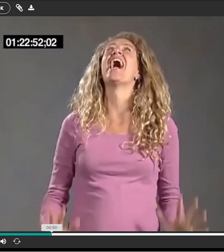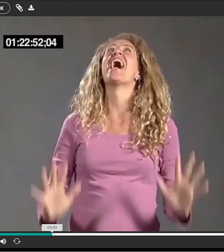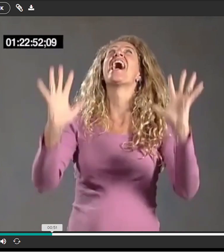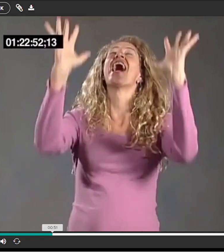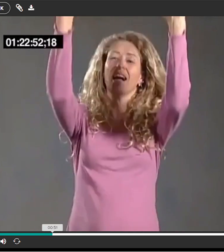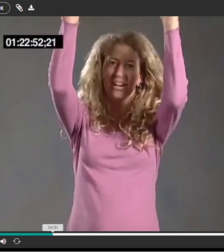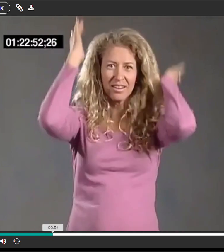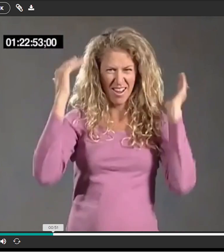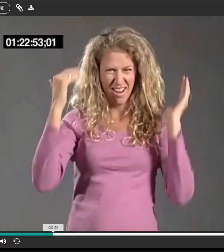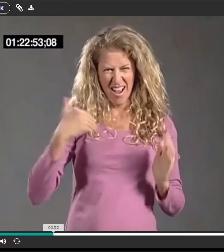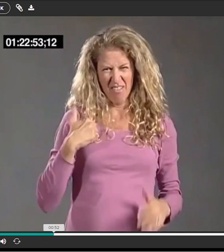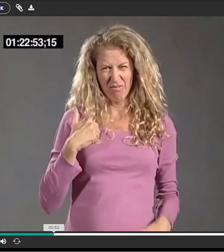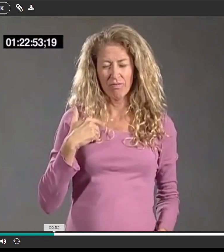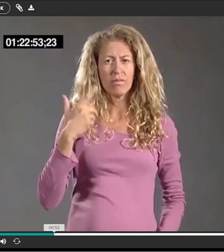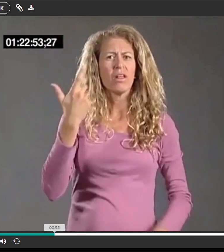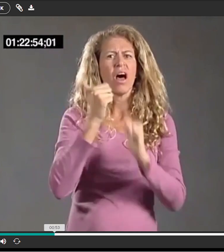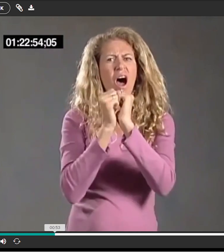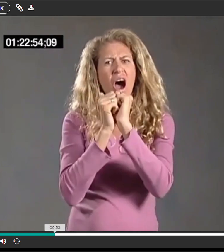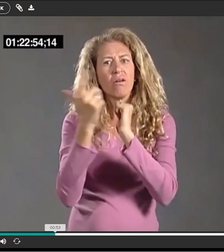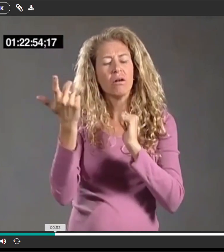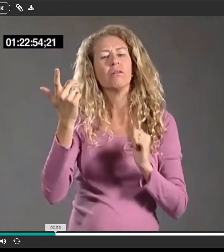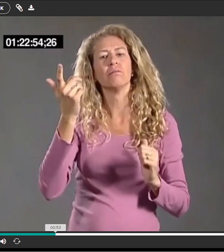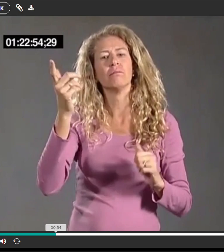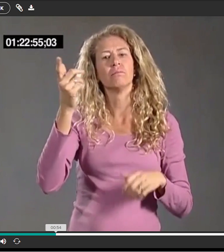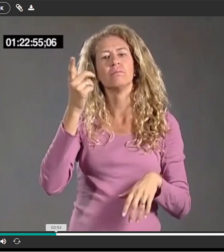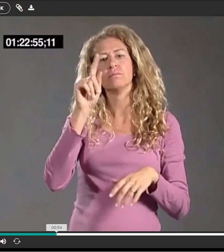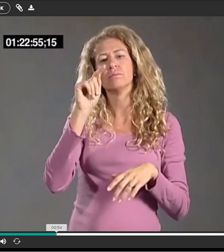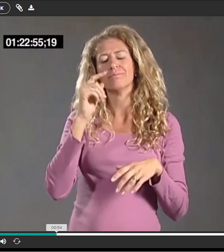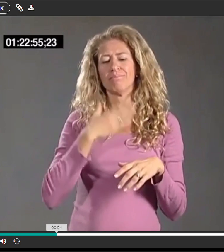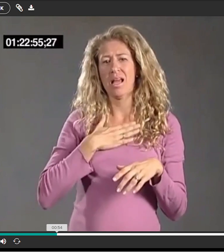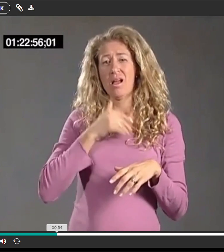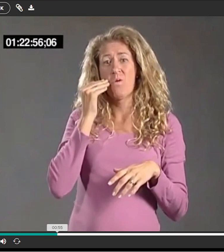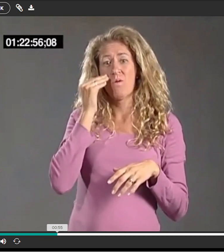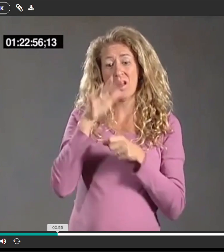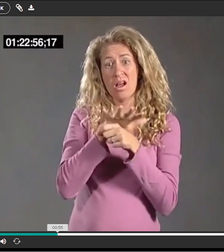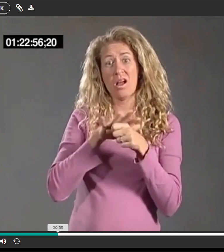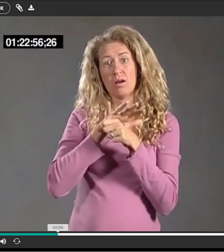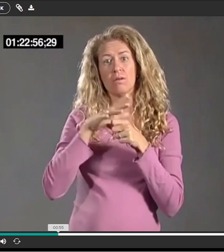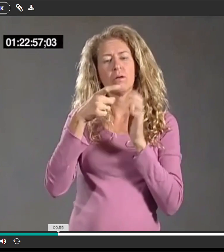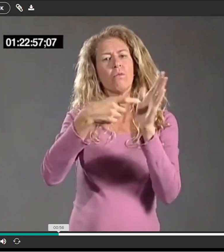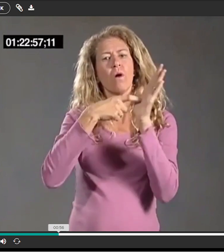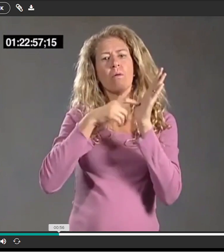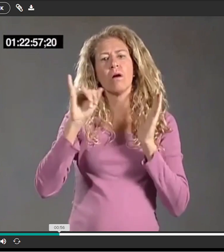They're 25 feet tall, and yeah, I'm growing so many of those.